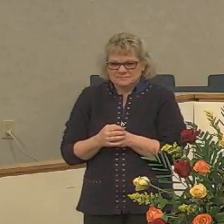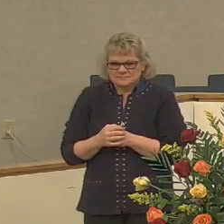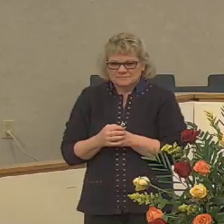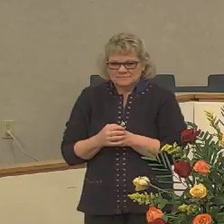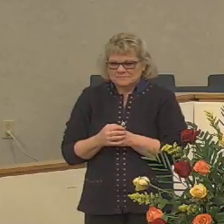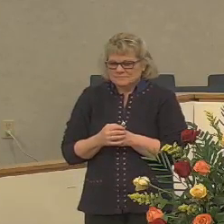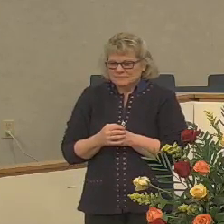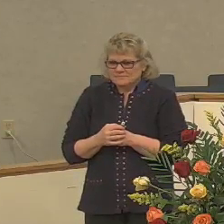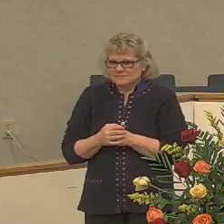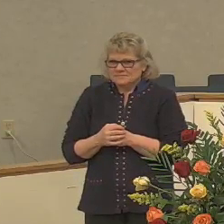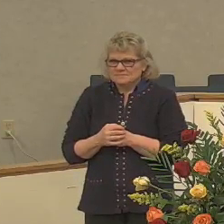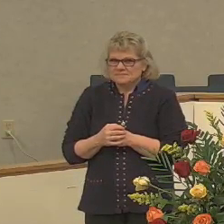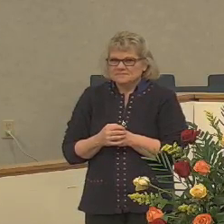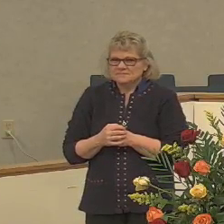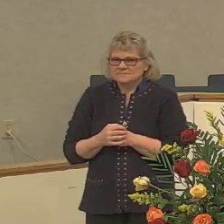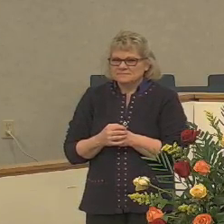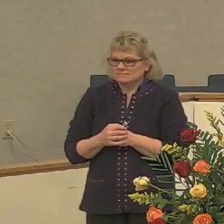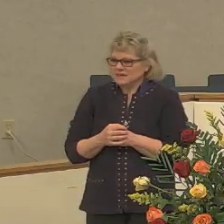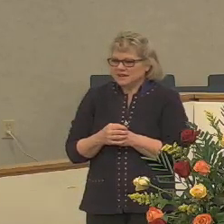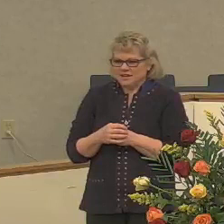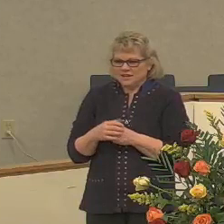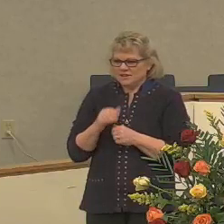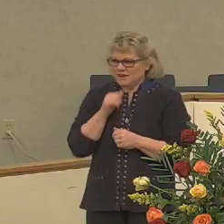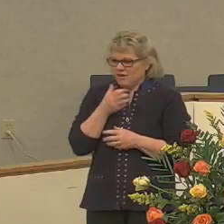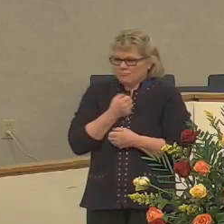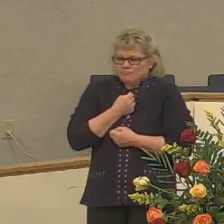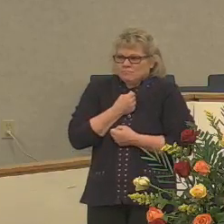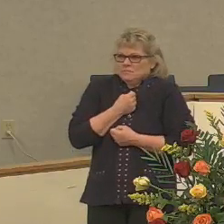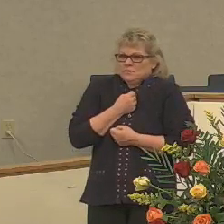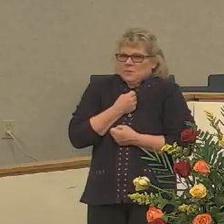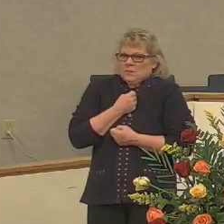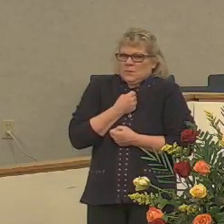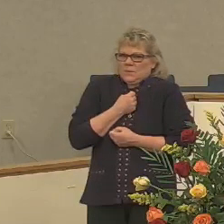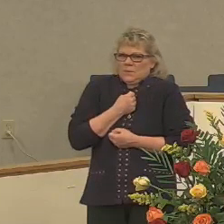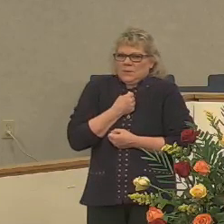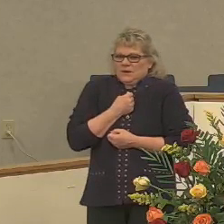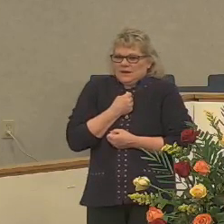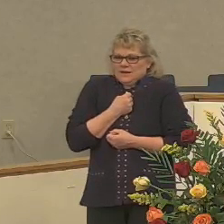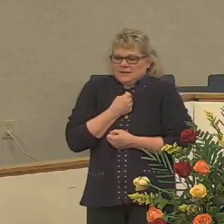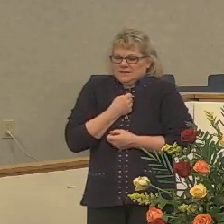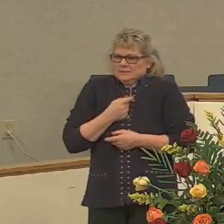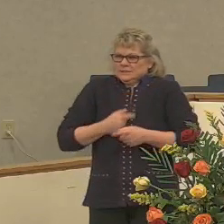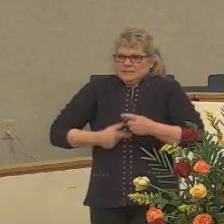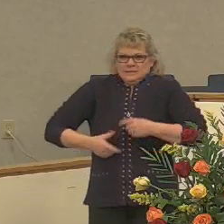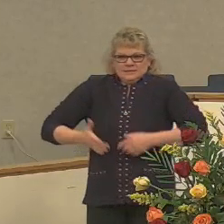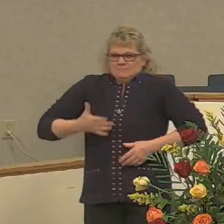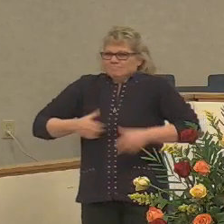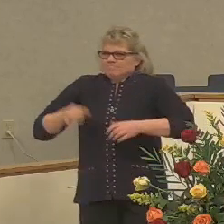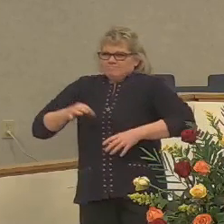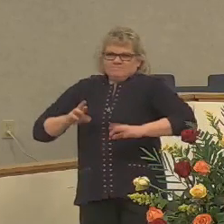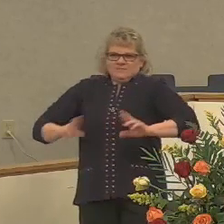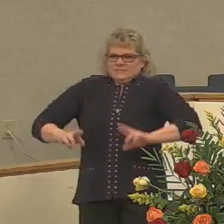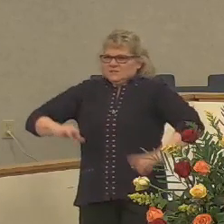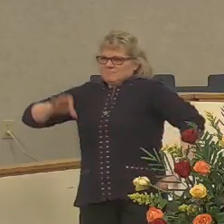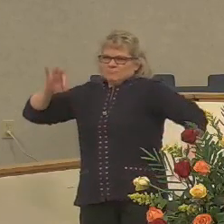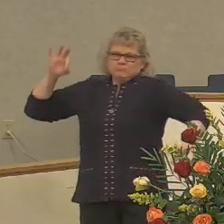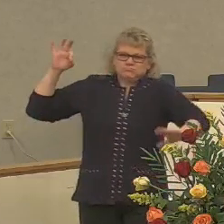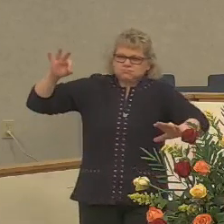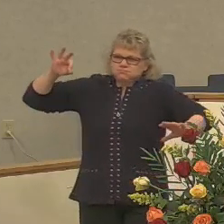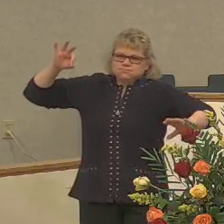There were no holds barred. He reared back and just let it